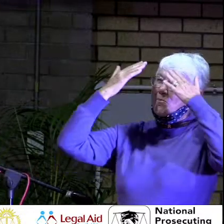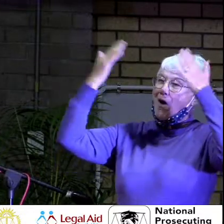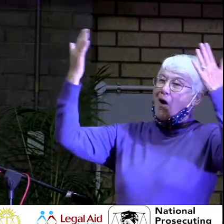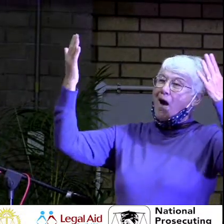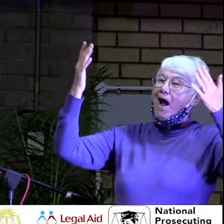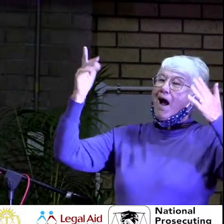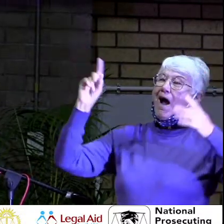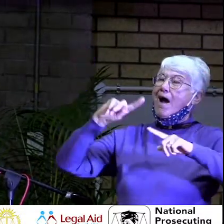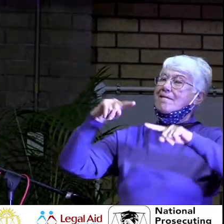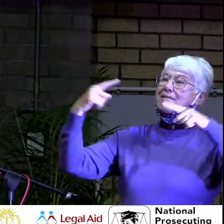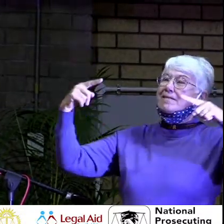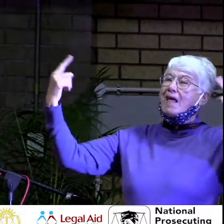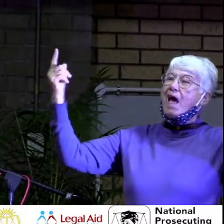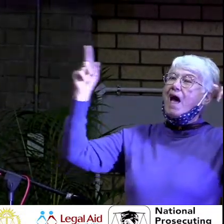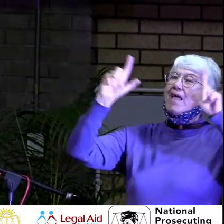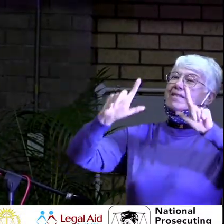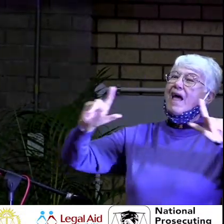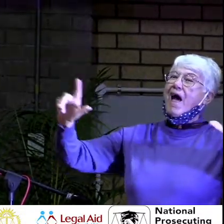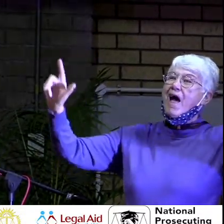Ninjani.